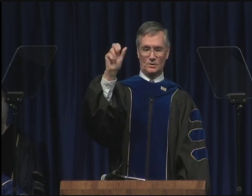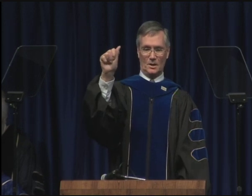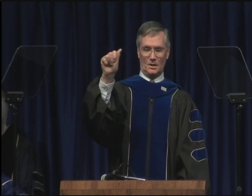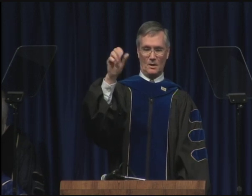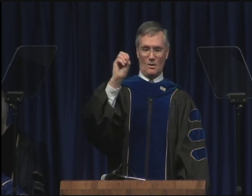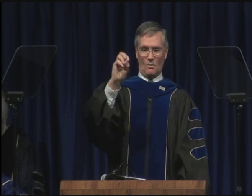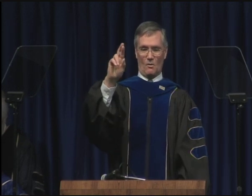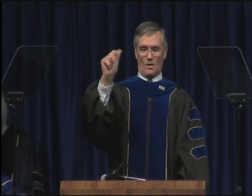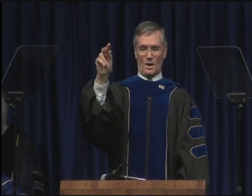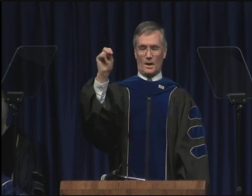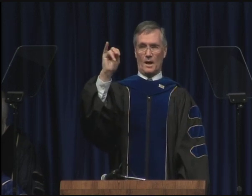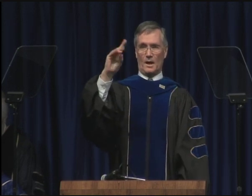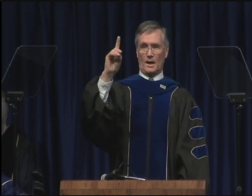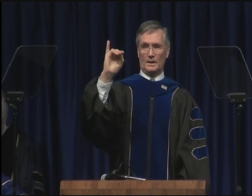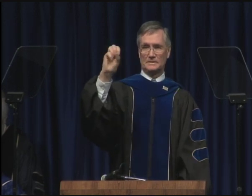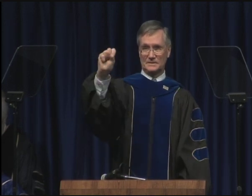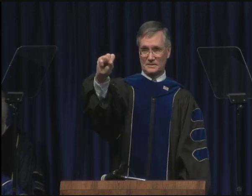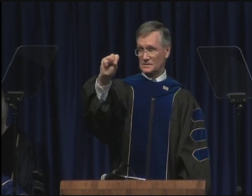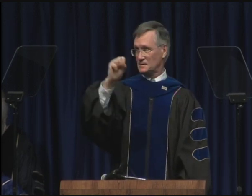Mary Anastasia Organitis.